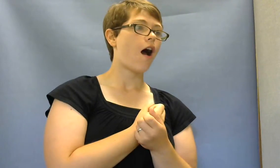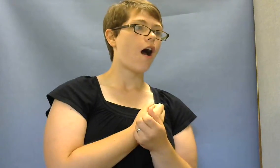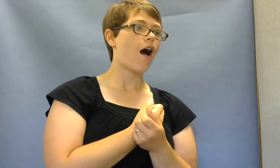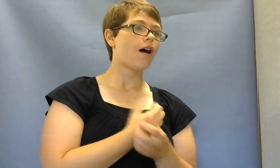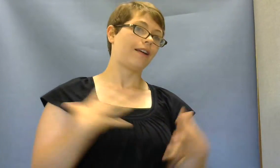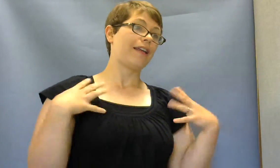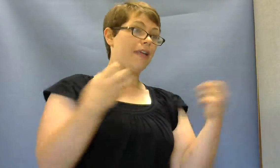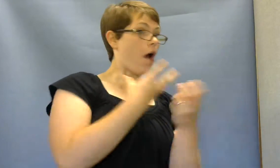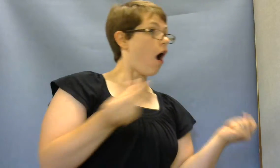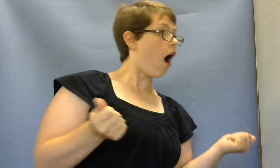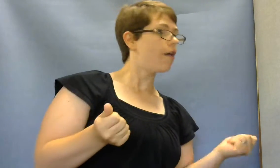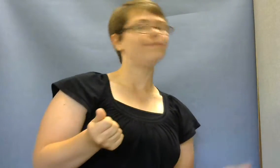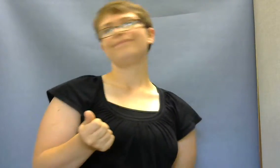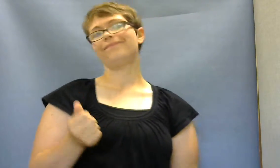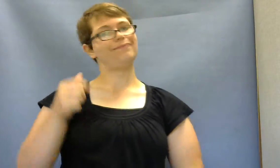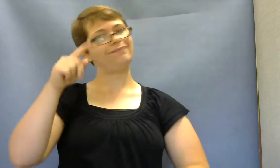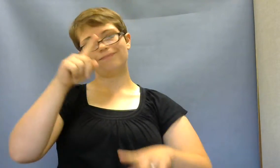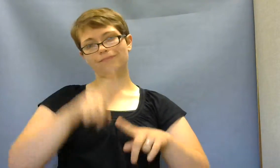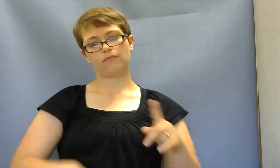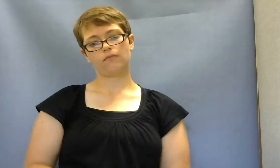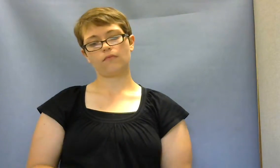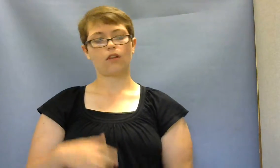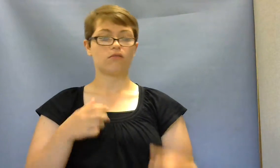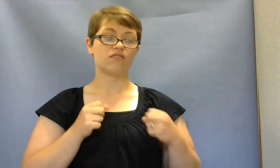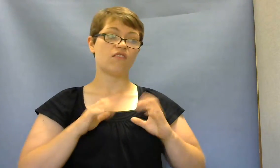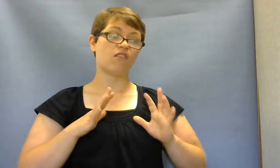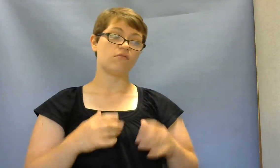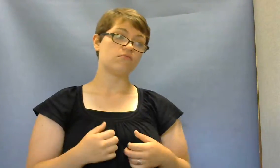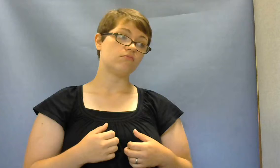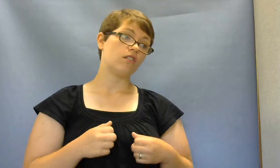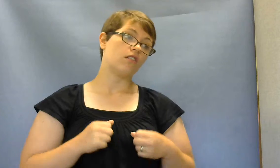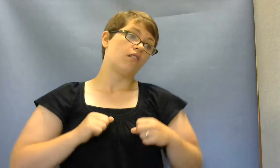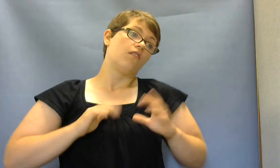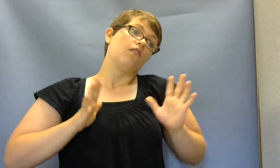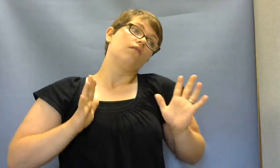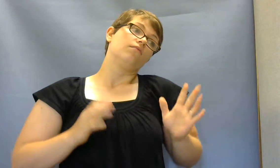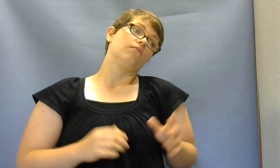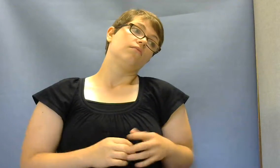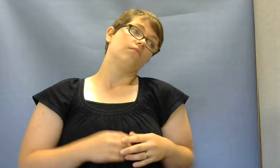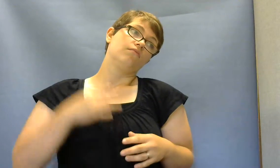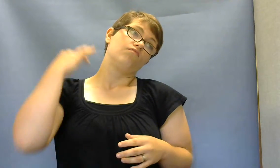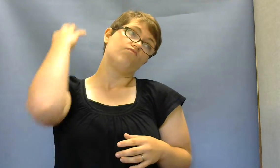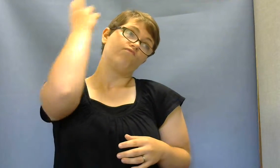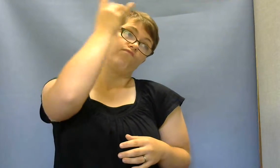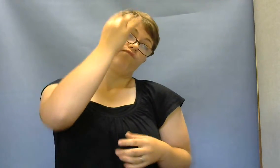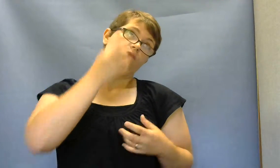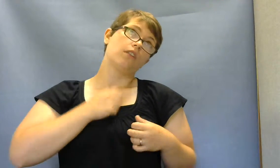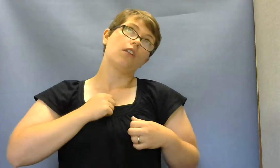Just give up. Just give up. Just give up. Just give up. Just give